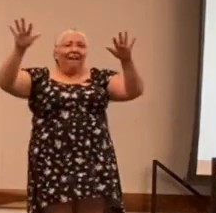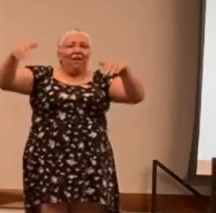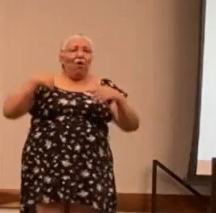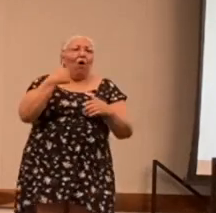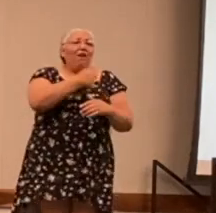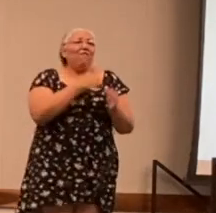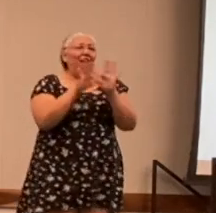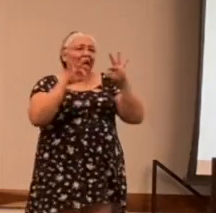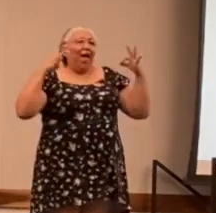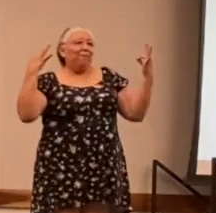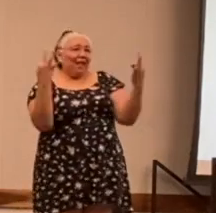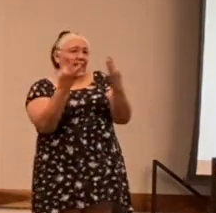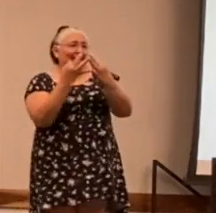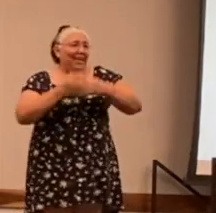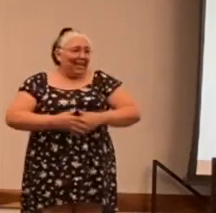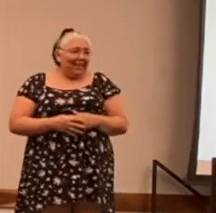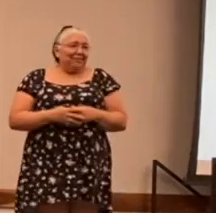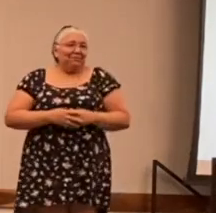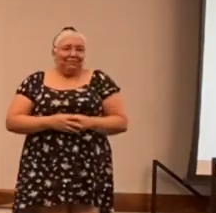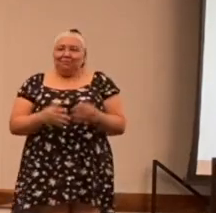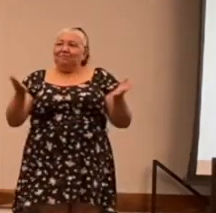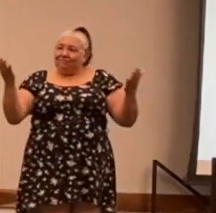We are family.